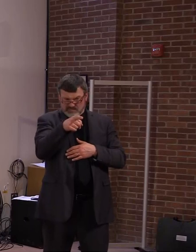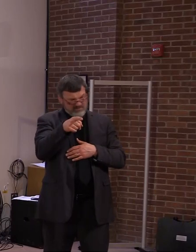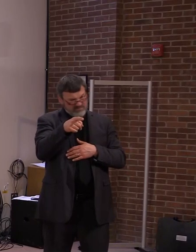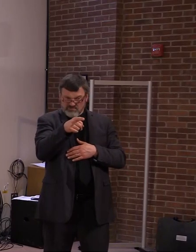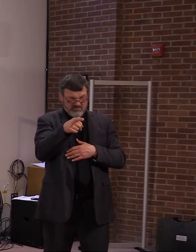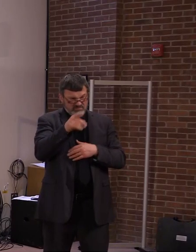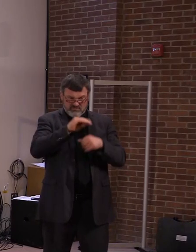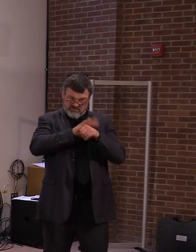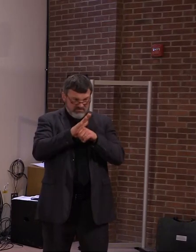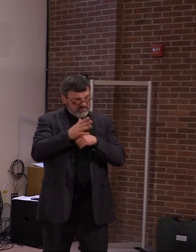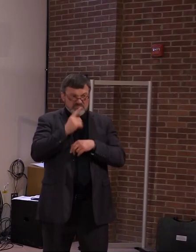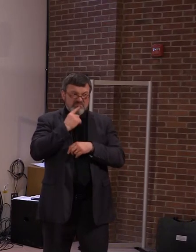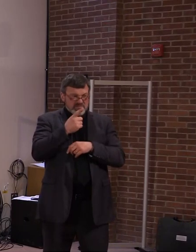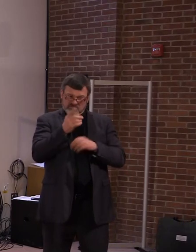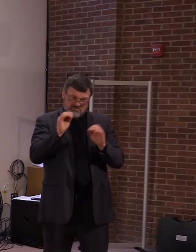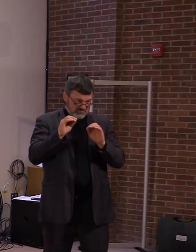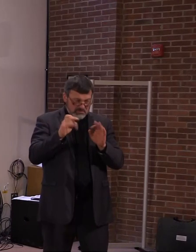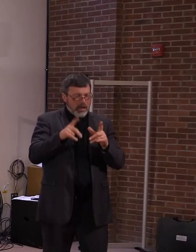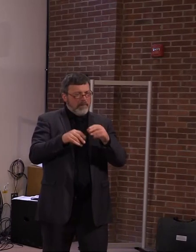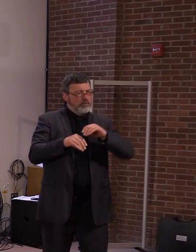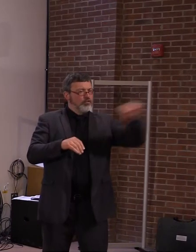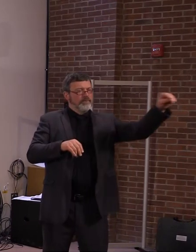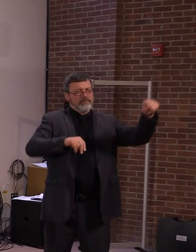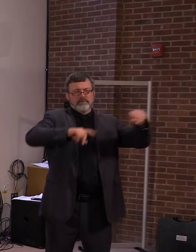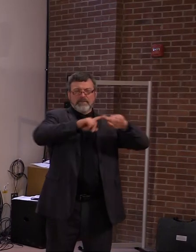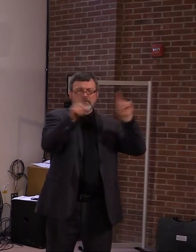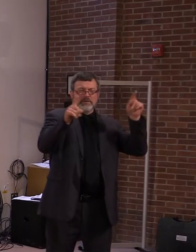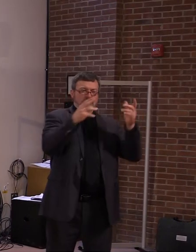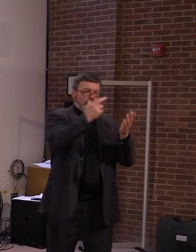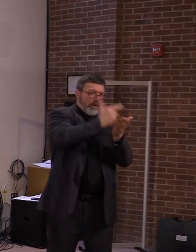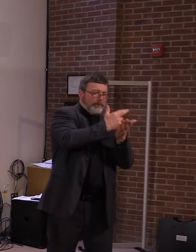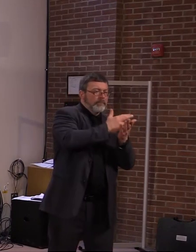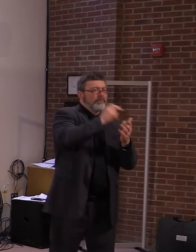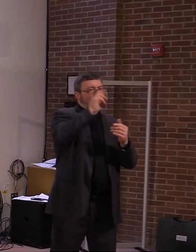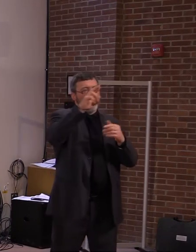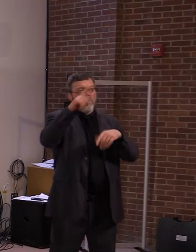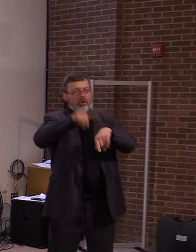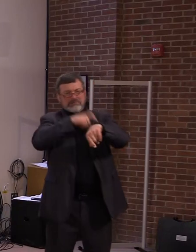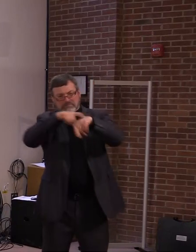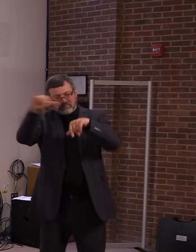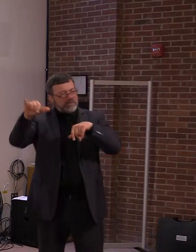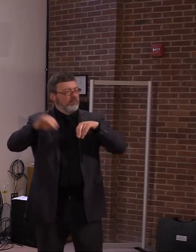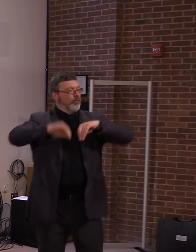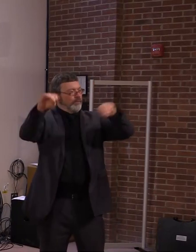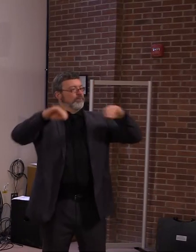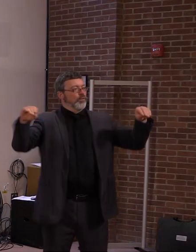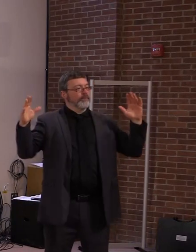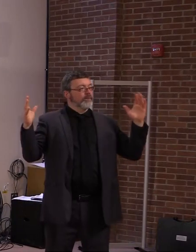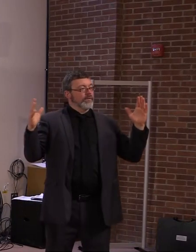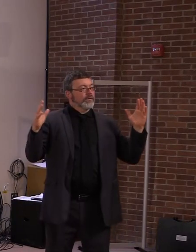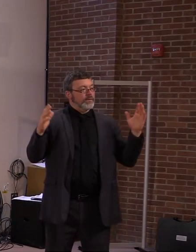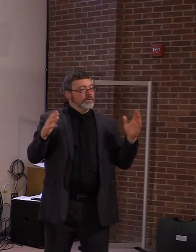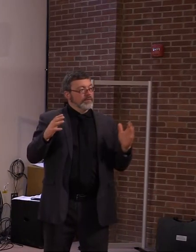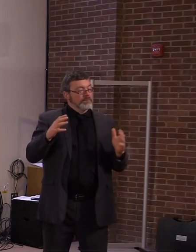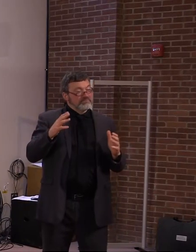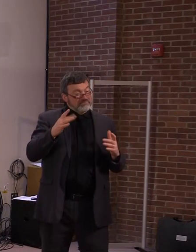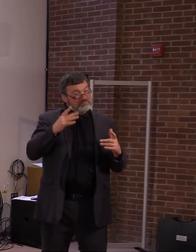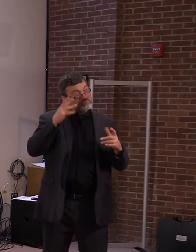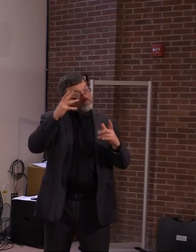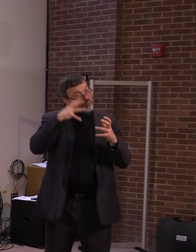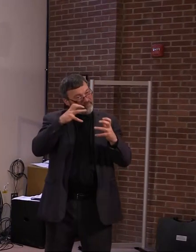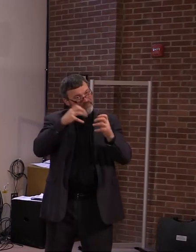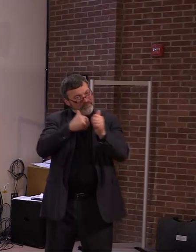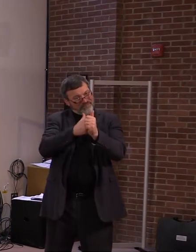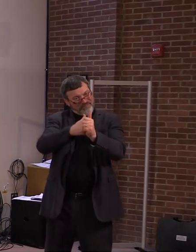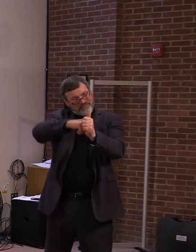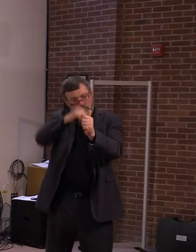situation, and also making sure that people don't get in the hospital in the first place, that relieves the stress. So